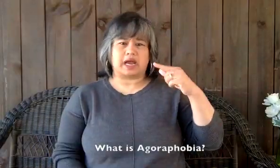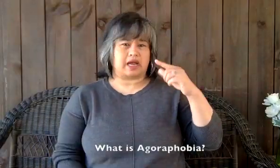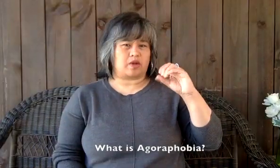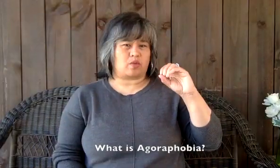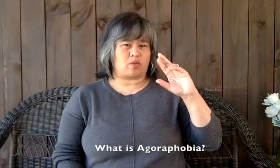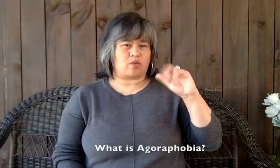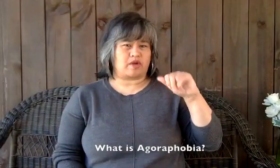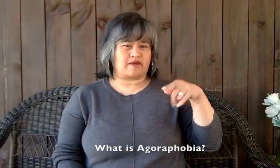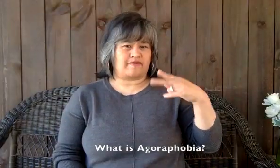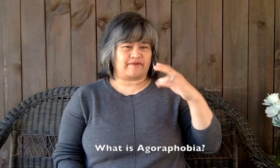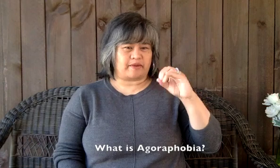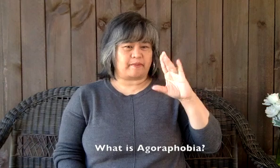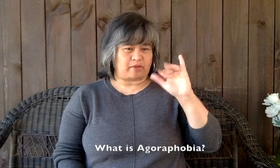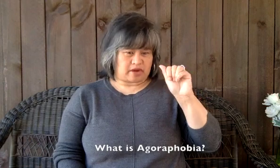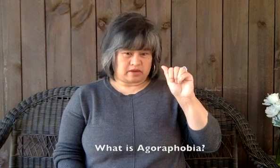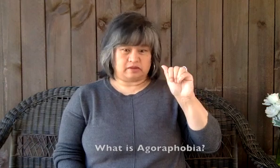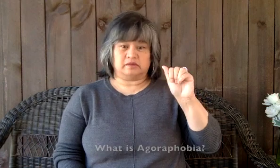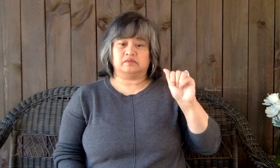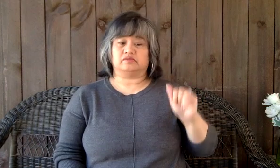What is agoraphobia?